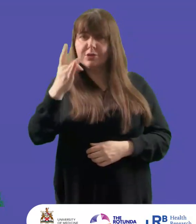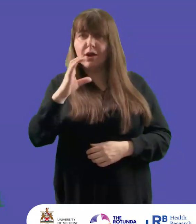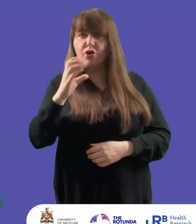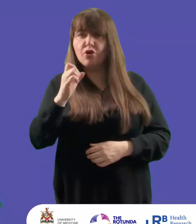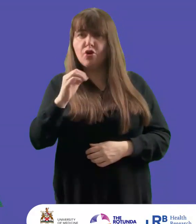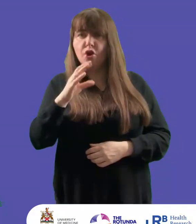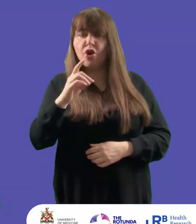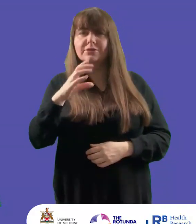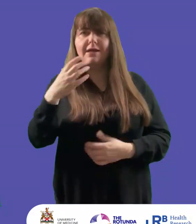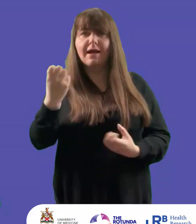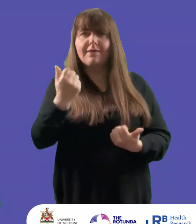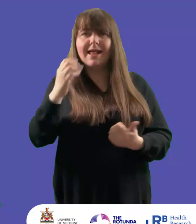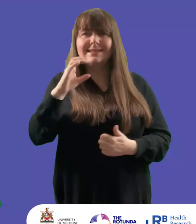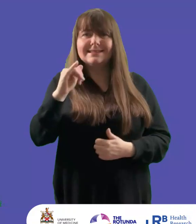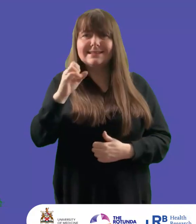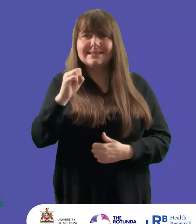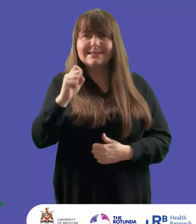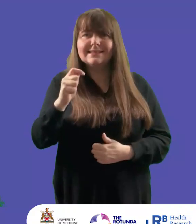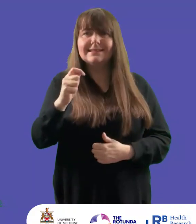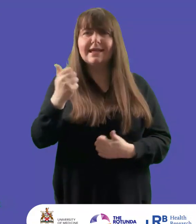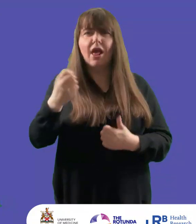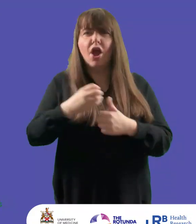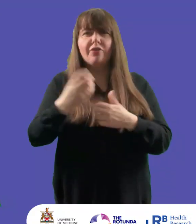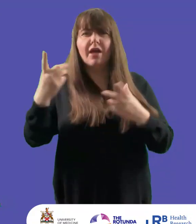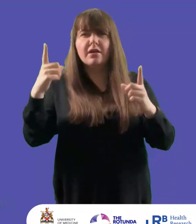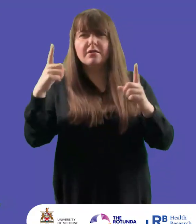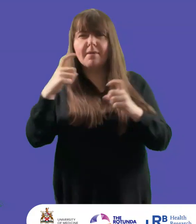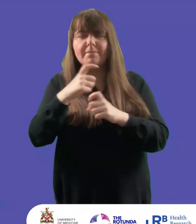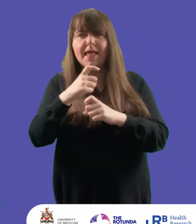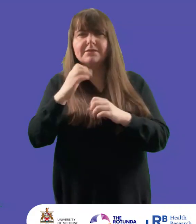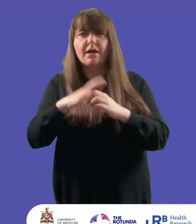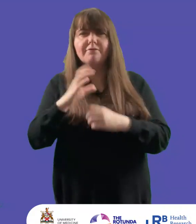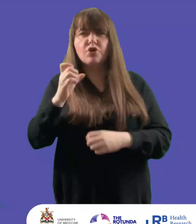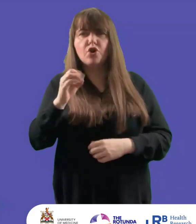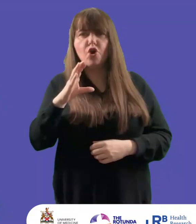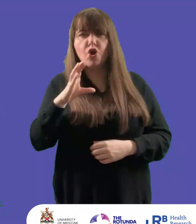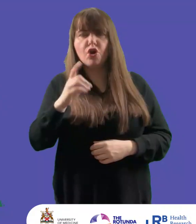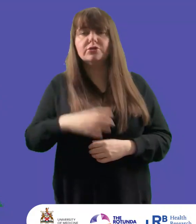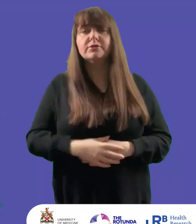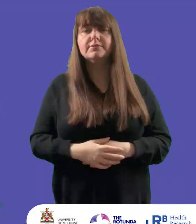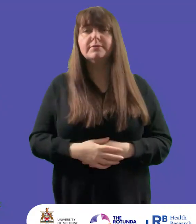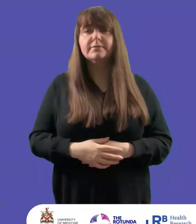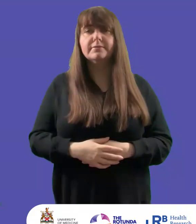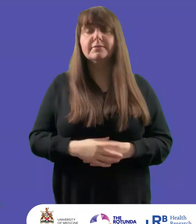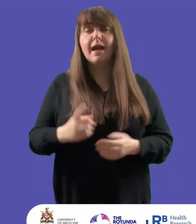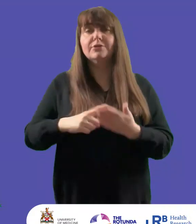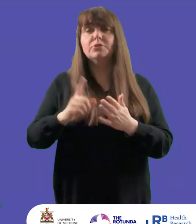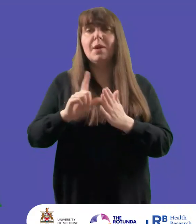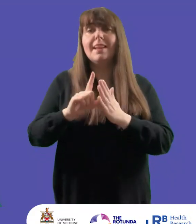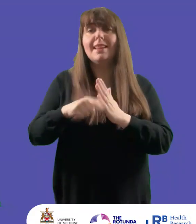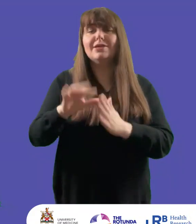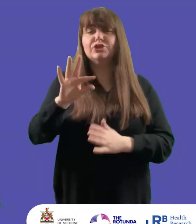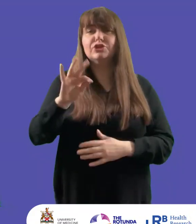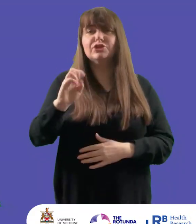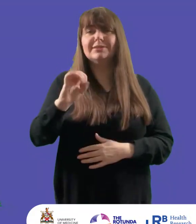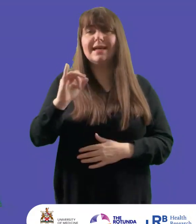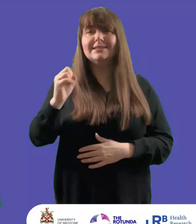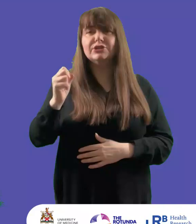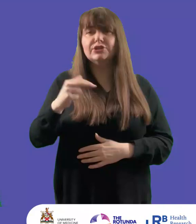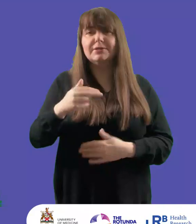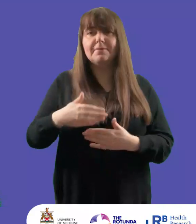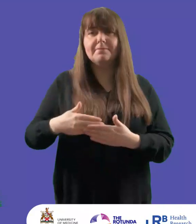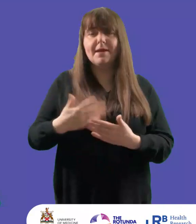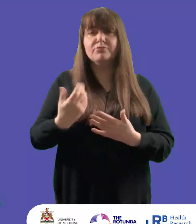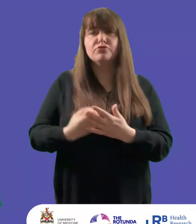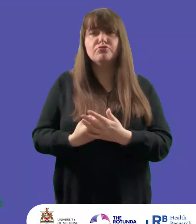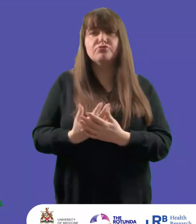check for cord cysts or any other complications of the cord. And also in late gestation,